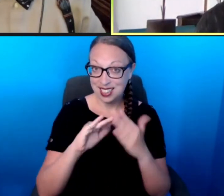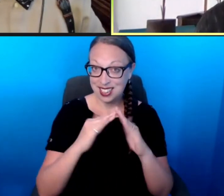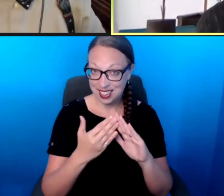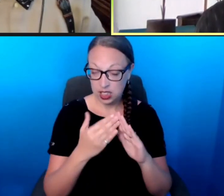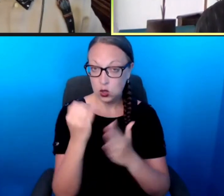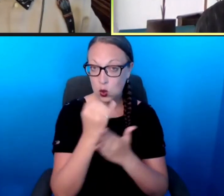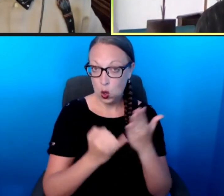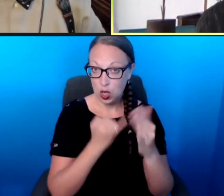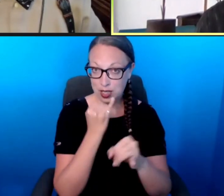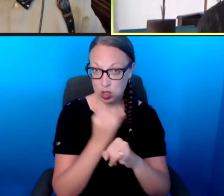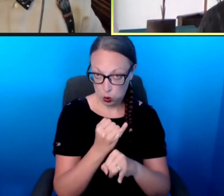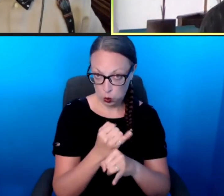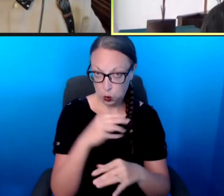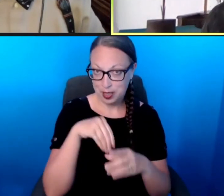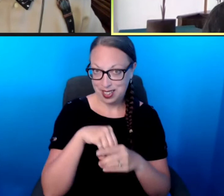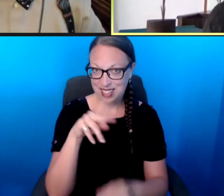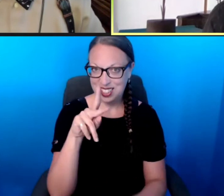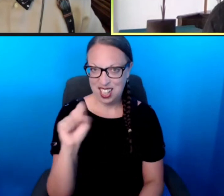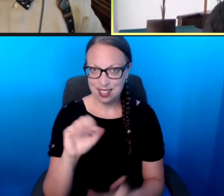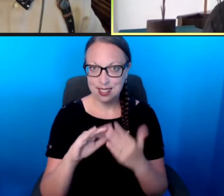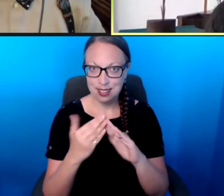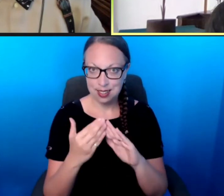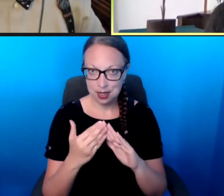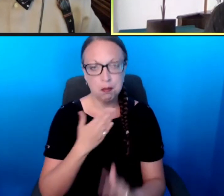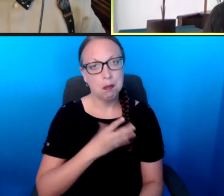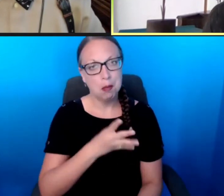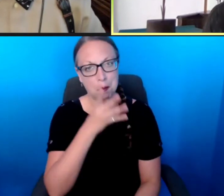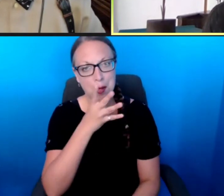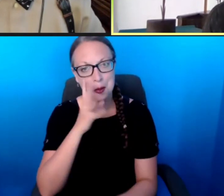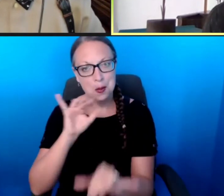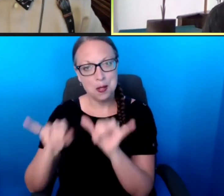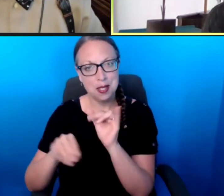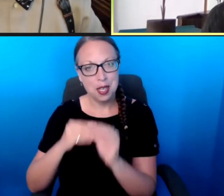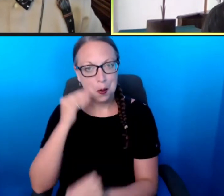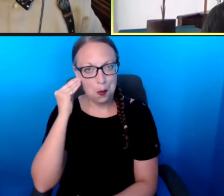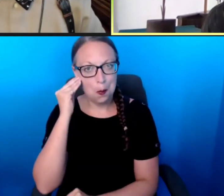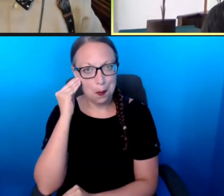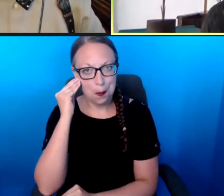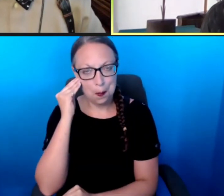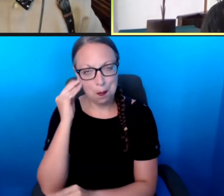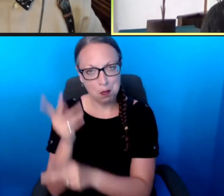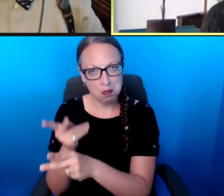City. And my mother, she stayed home as the homemaker, and